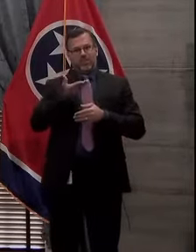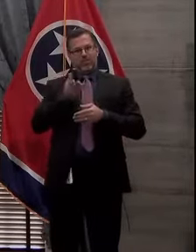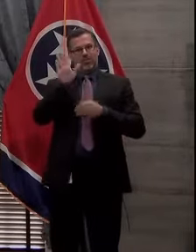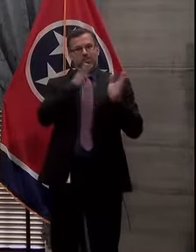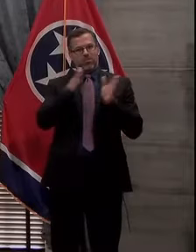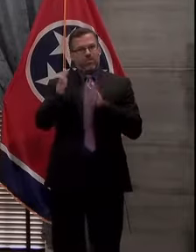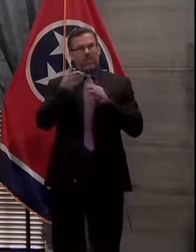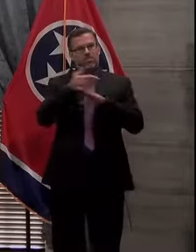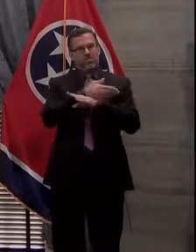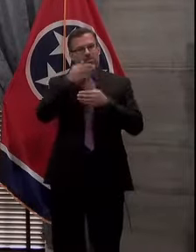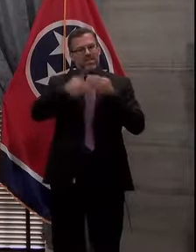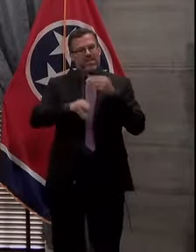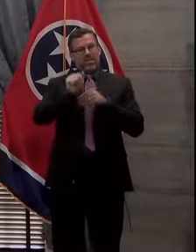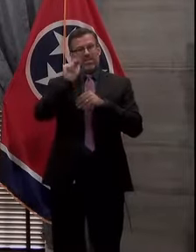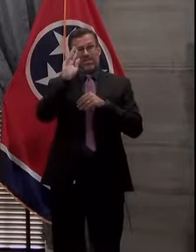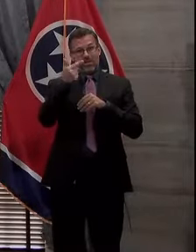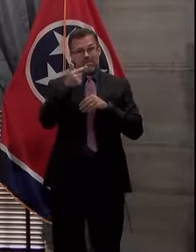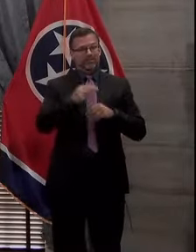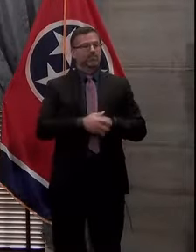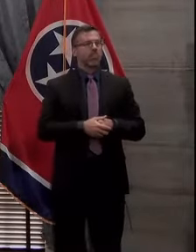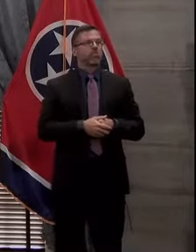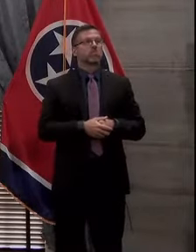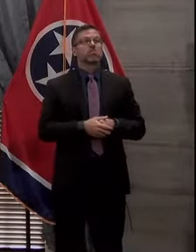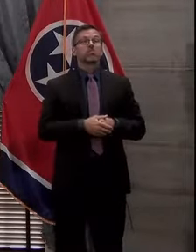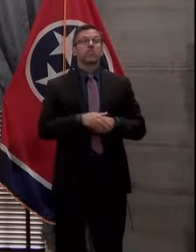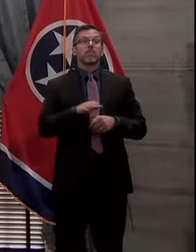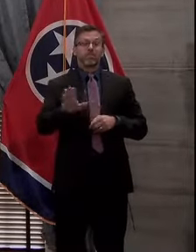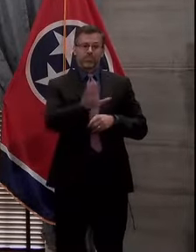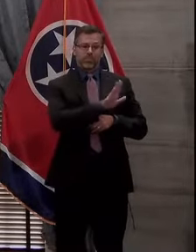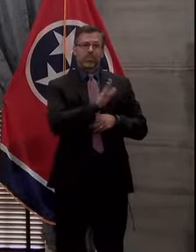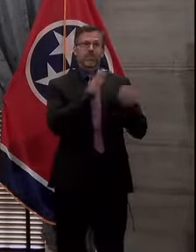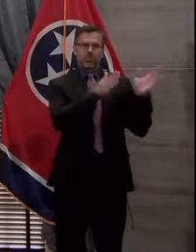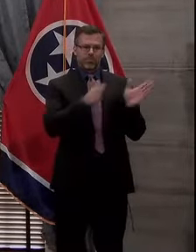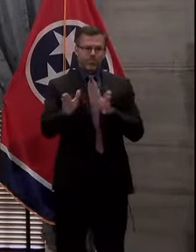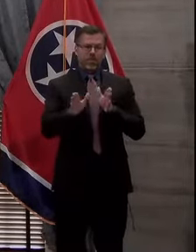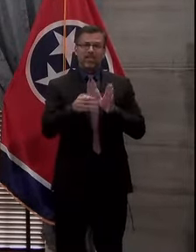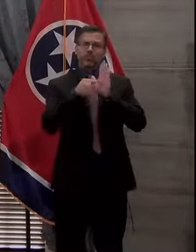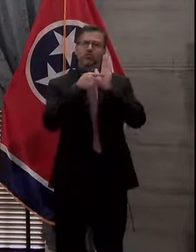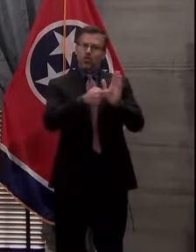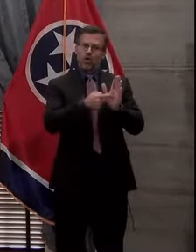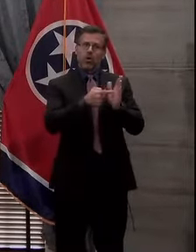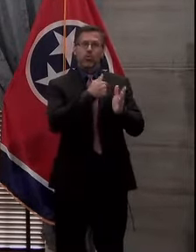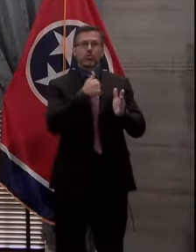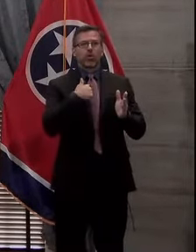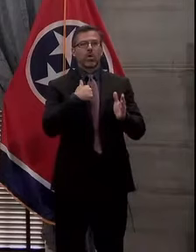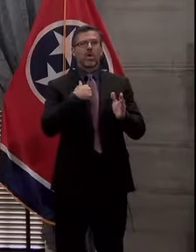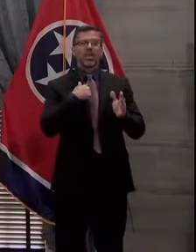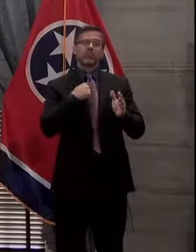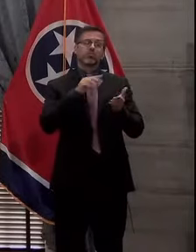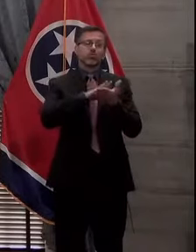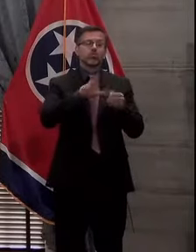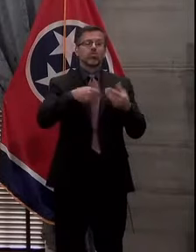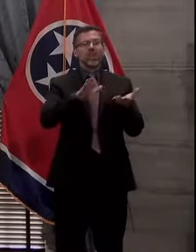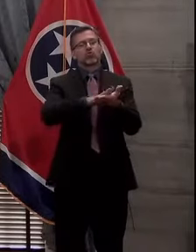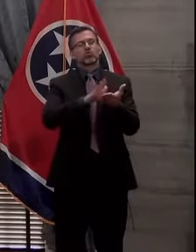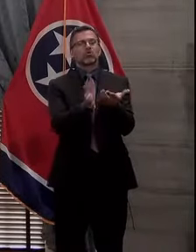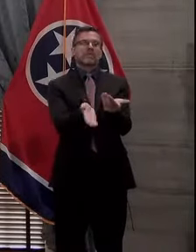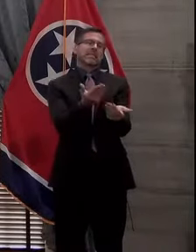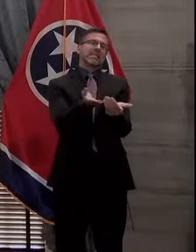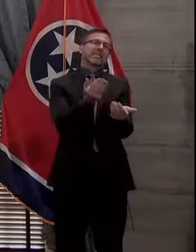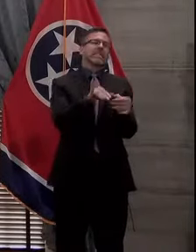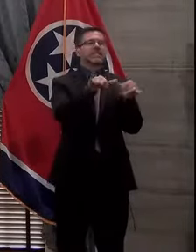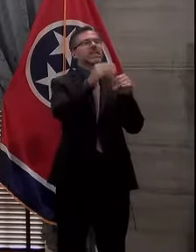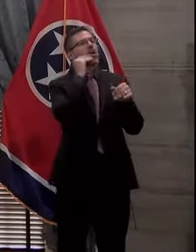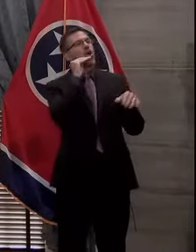plans. In all cases, approved plans demonstrate a high bar for the education they will be providing for their students. And I